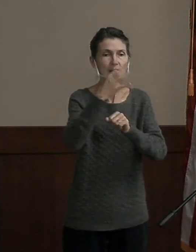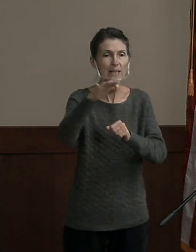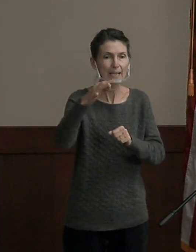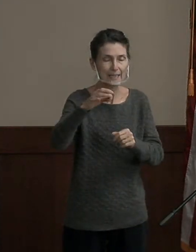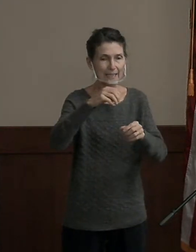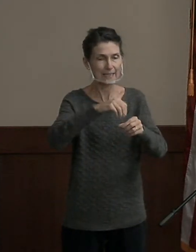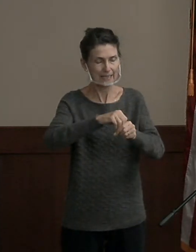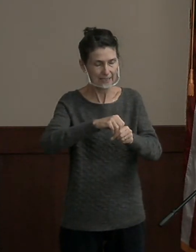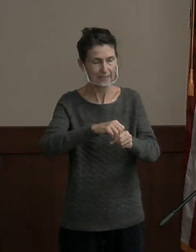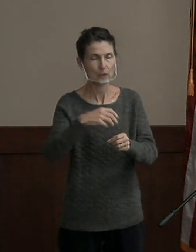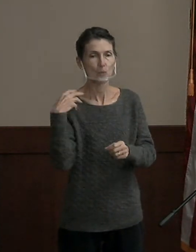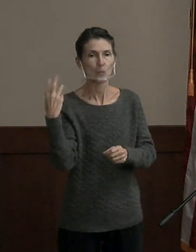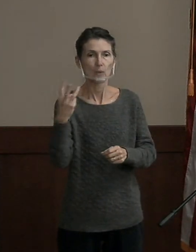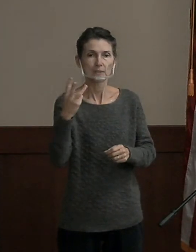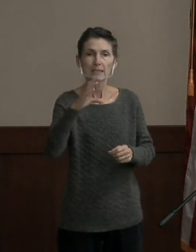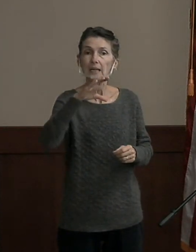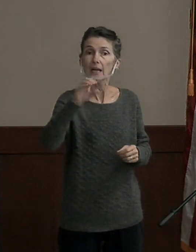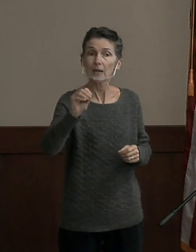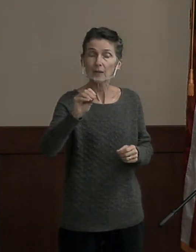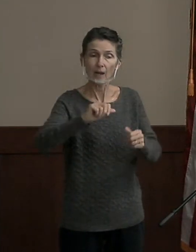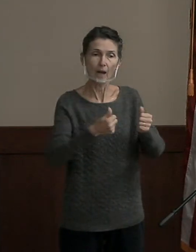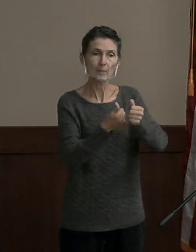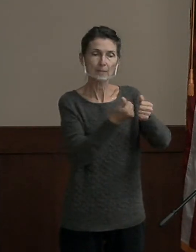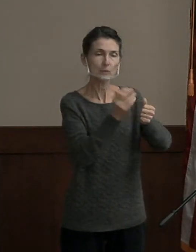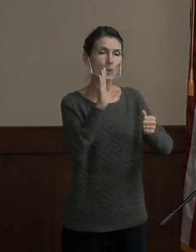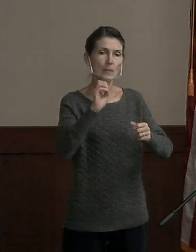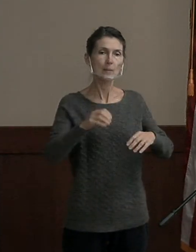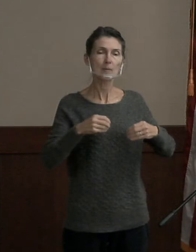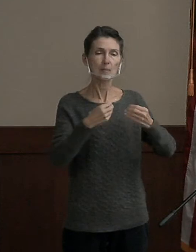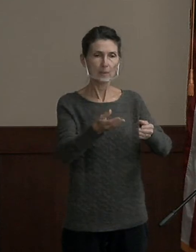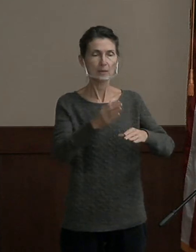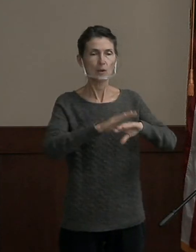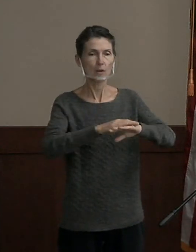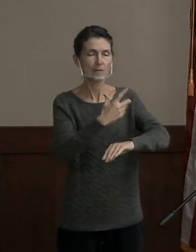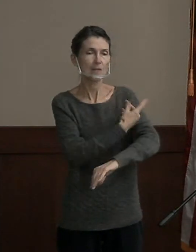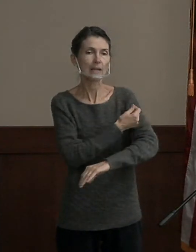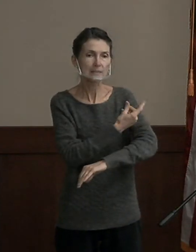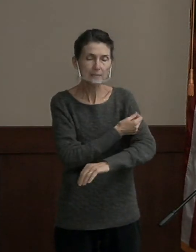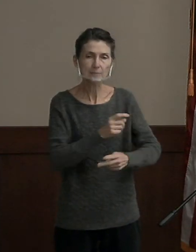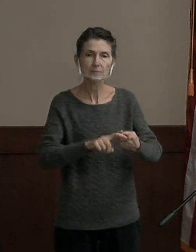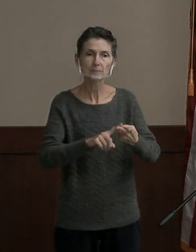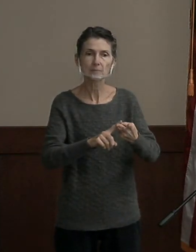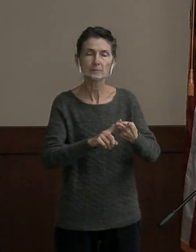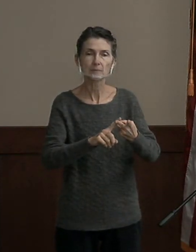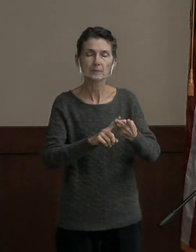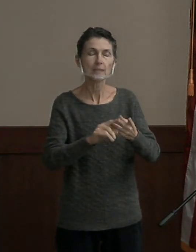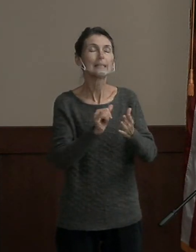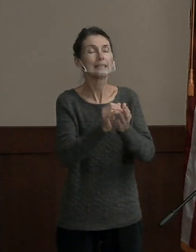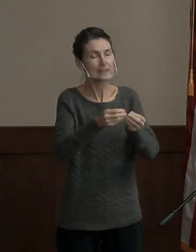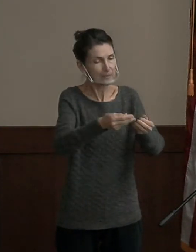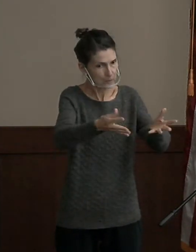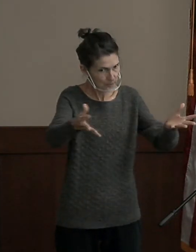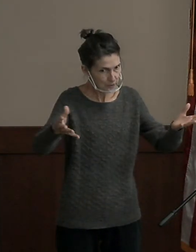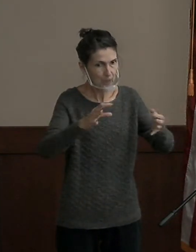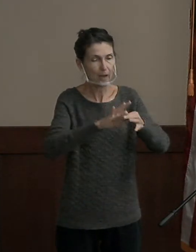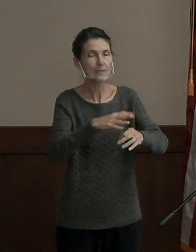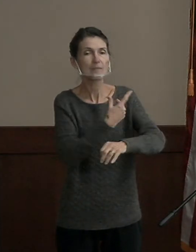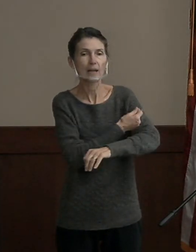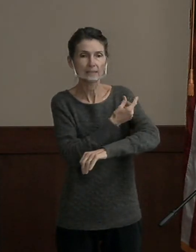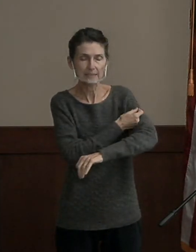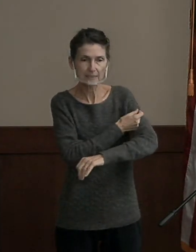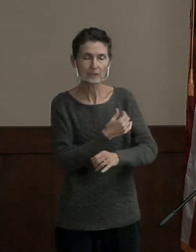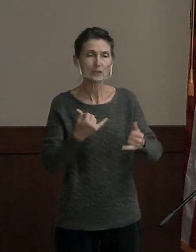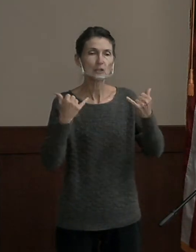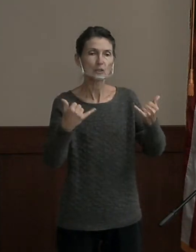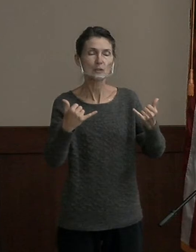in Washington County. Updates will be provided on vaccination, distribution of vaccinations,